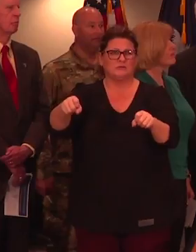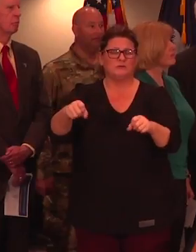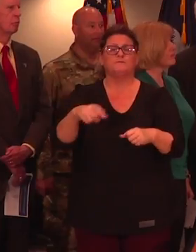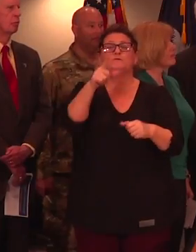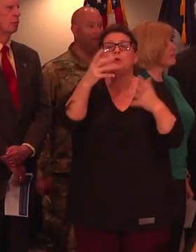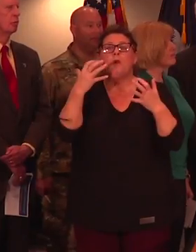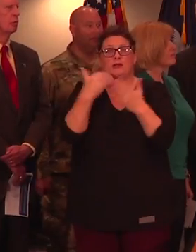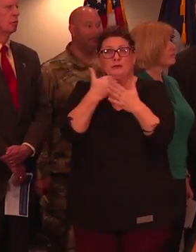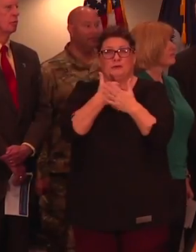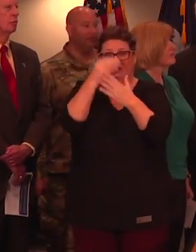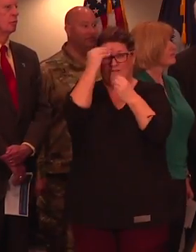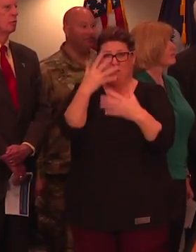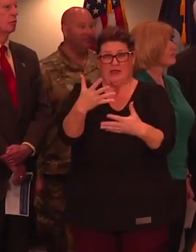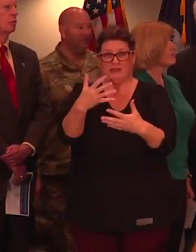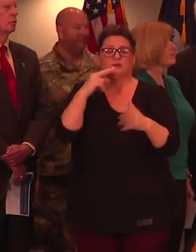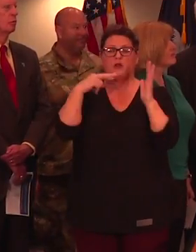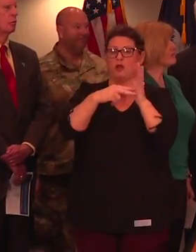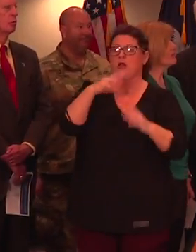I encourage you to visit our website at